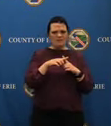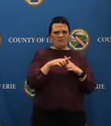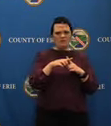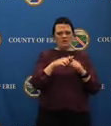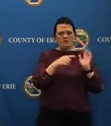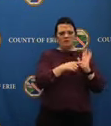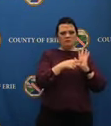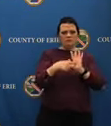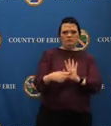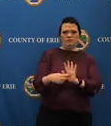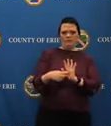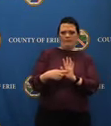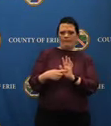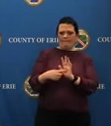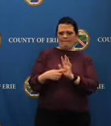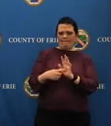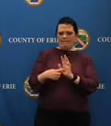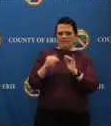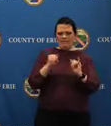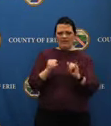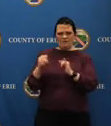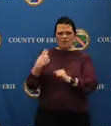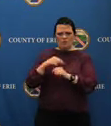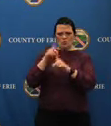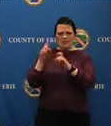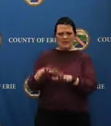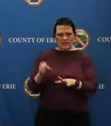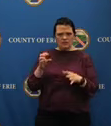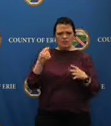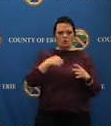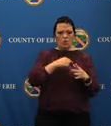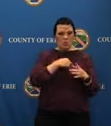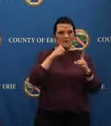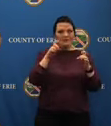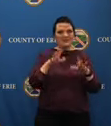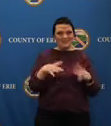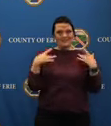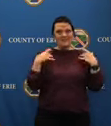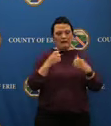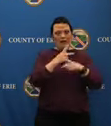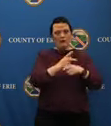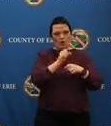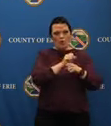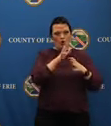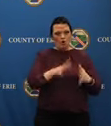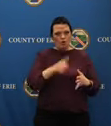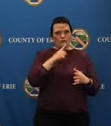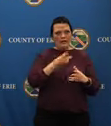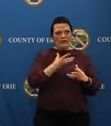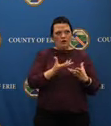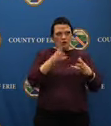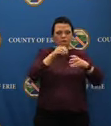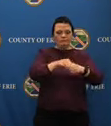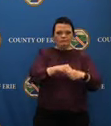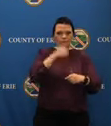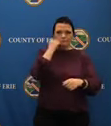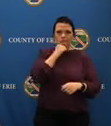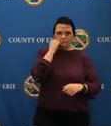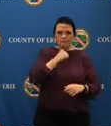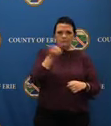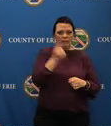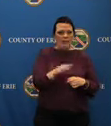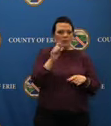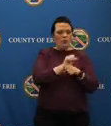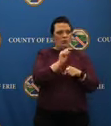the individuals that we're testing. So we're testing healthcare workers that are on the front line, and anybody working